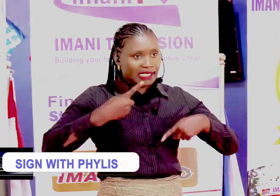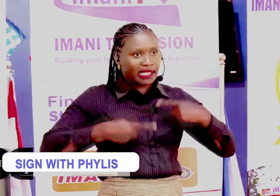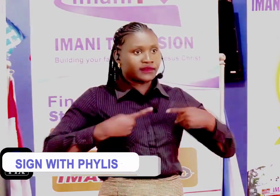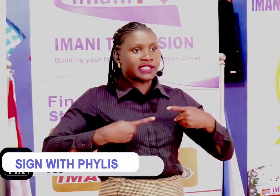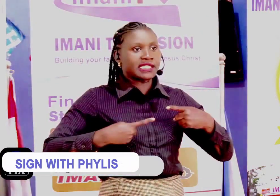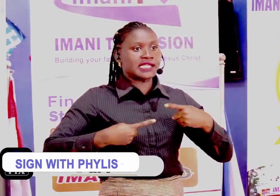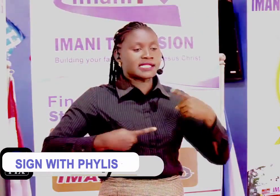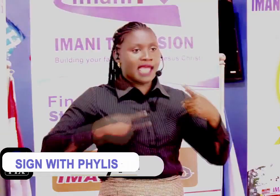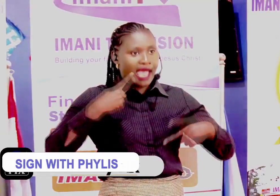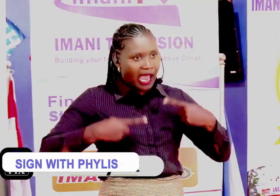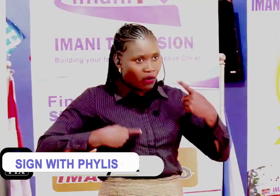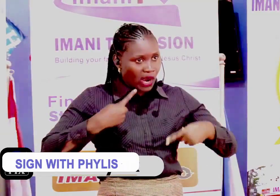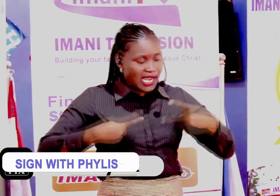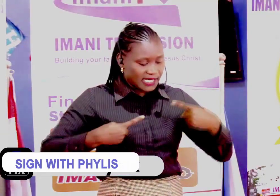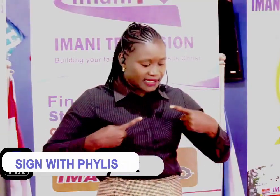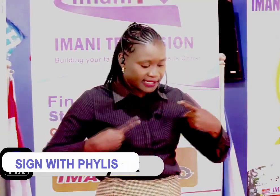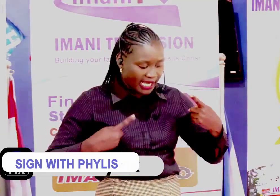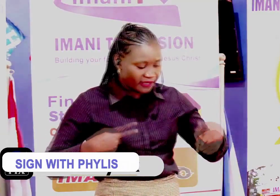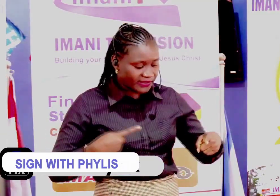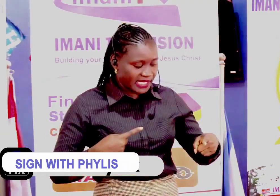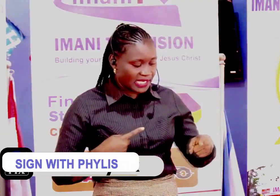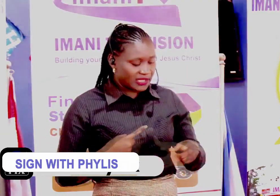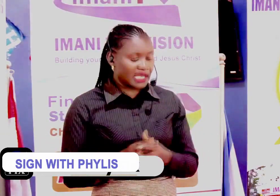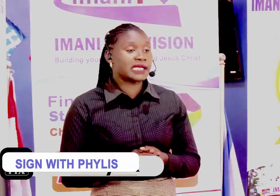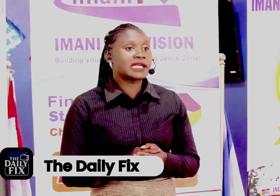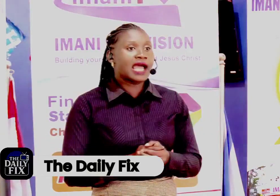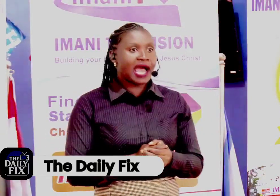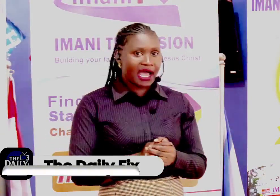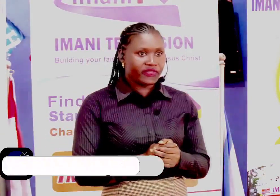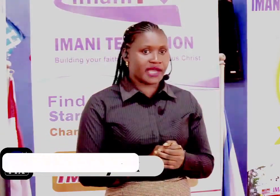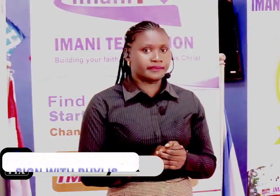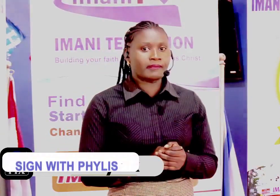This is ourselves. And then other.